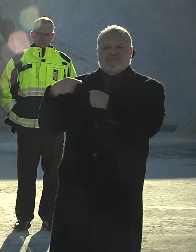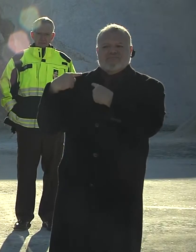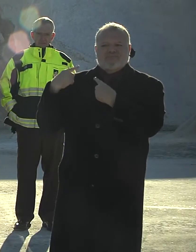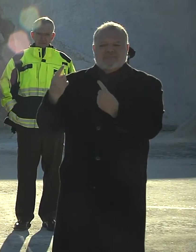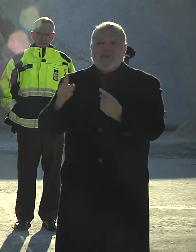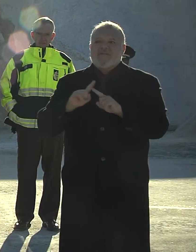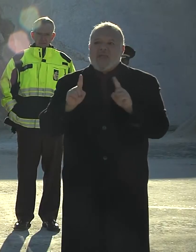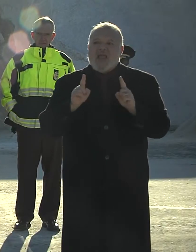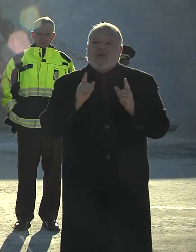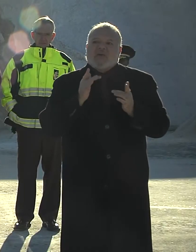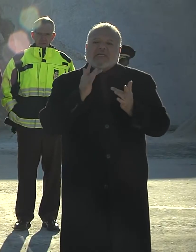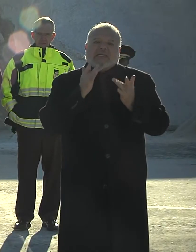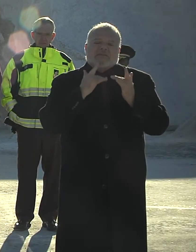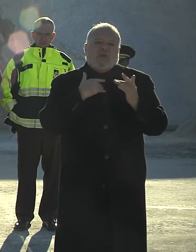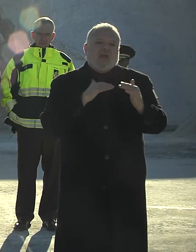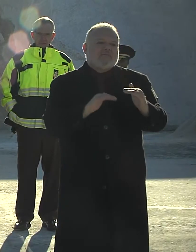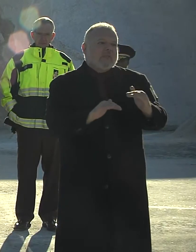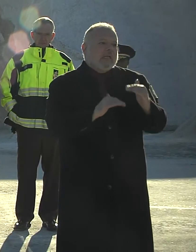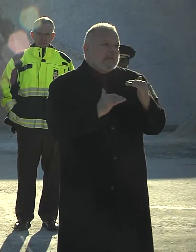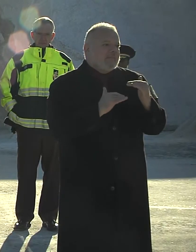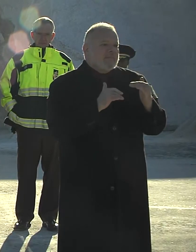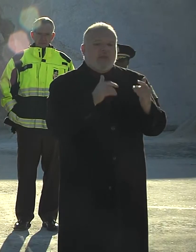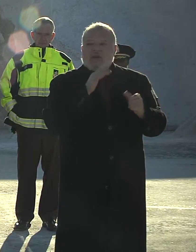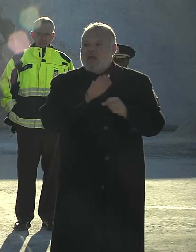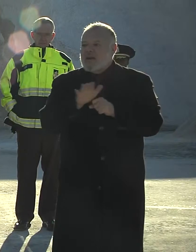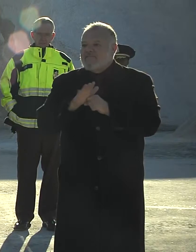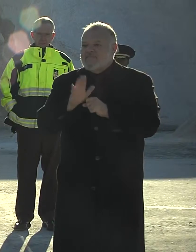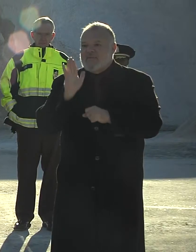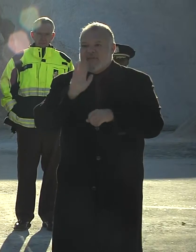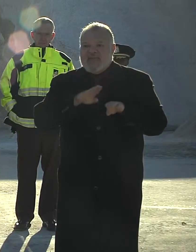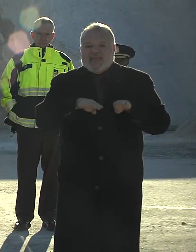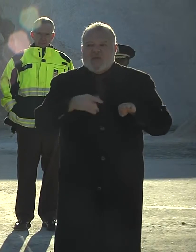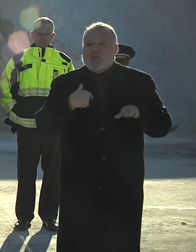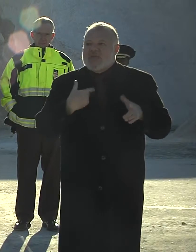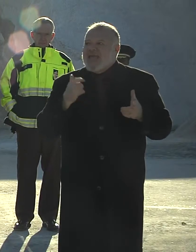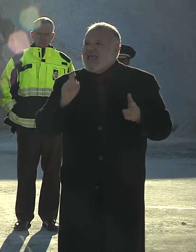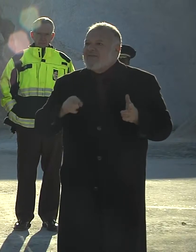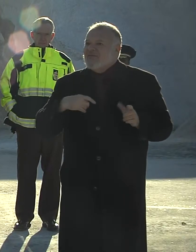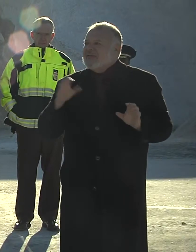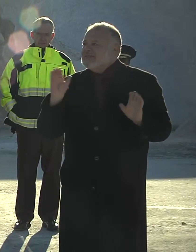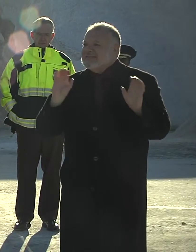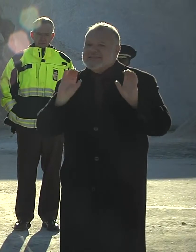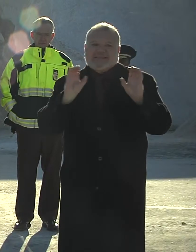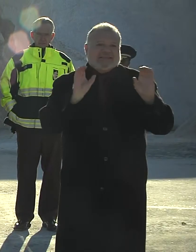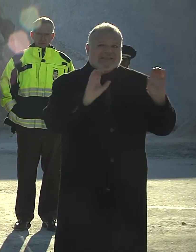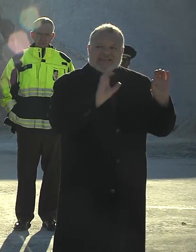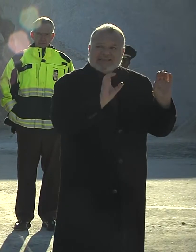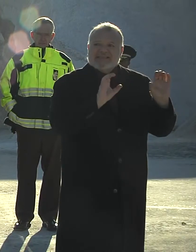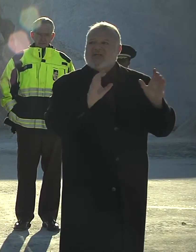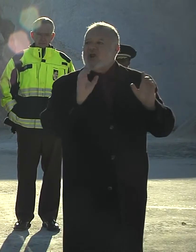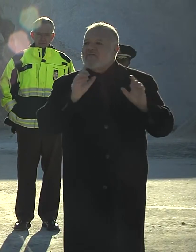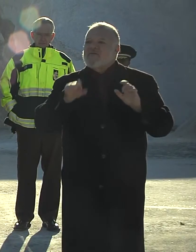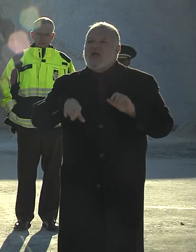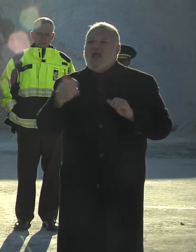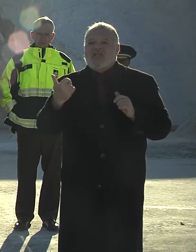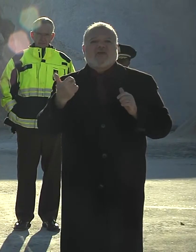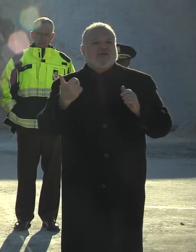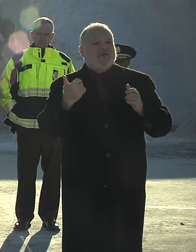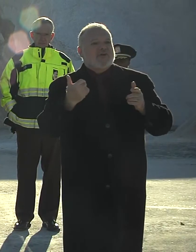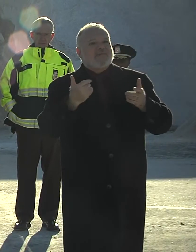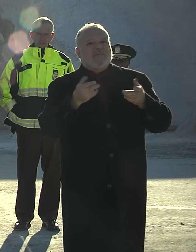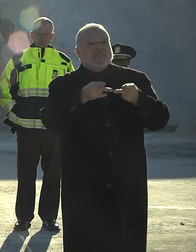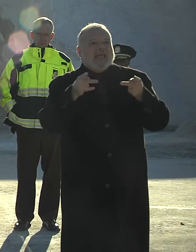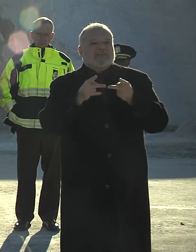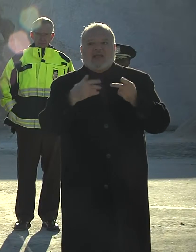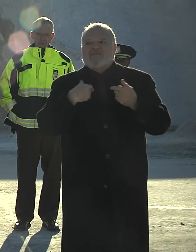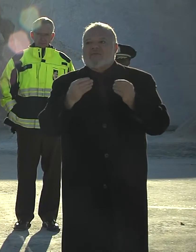bad weather, go throughout the city looking for people that may need services, that may need help, that may need to be